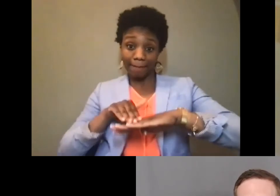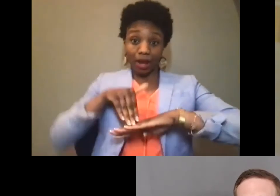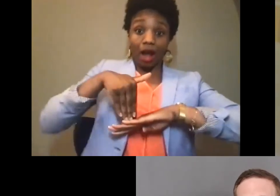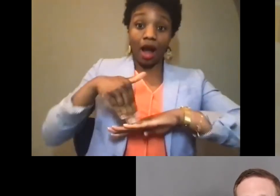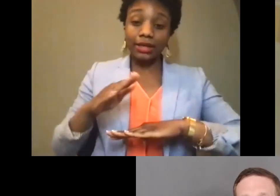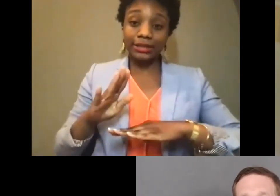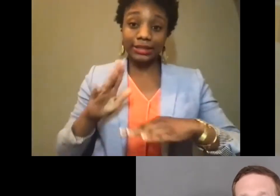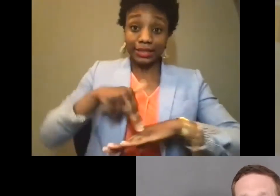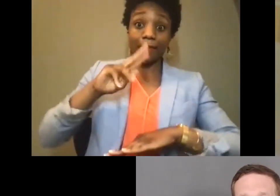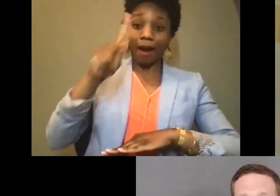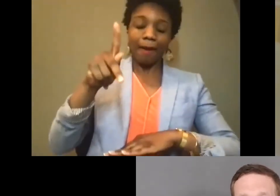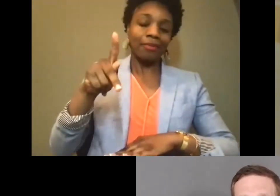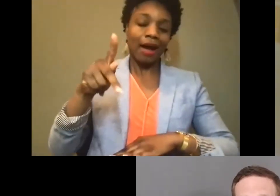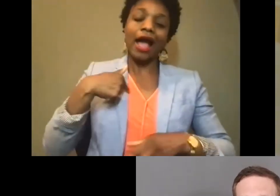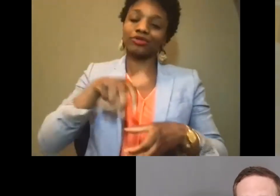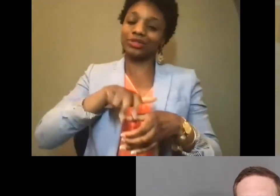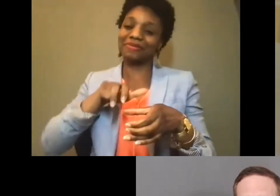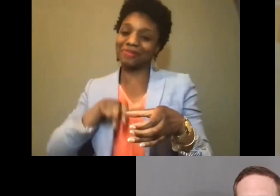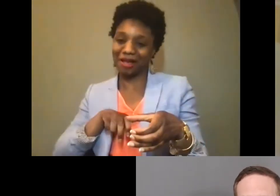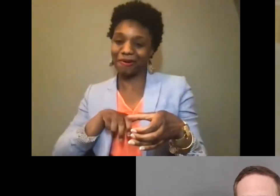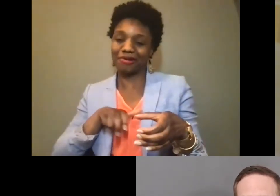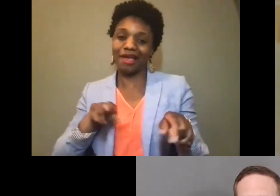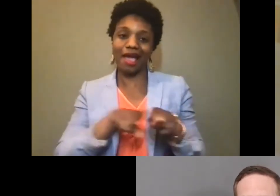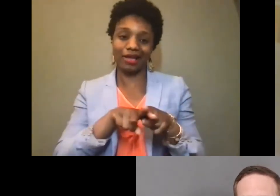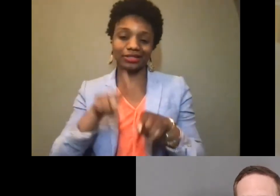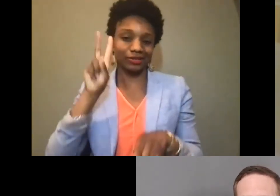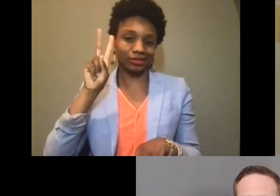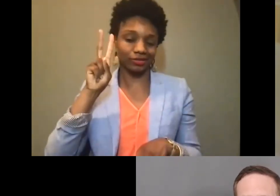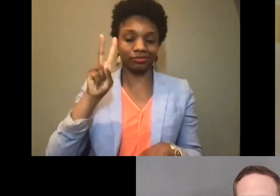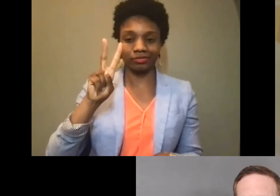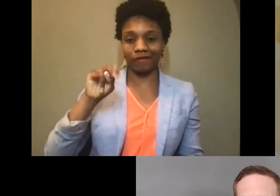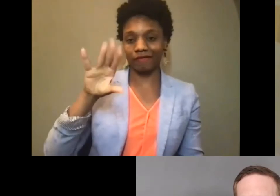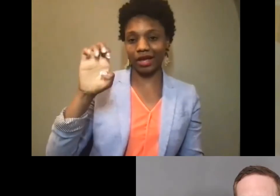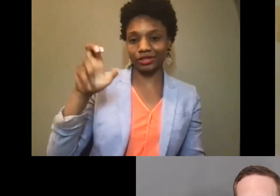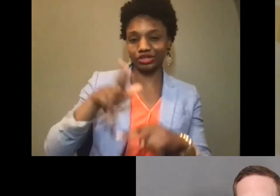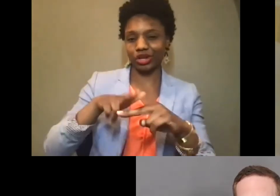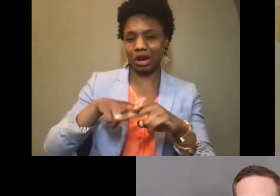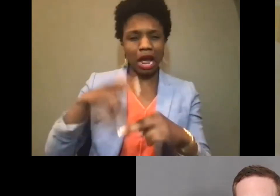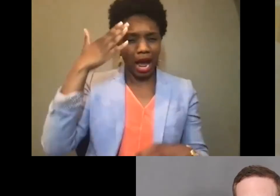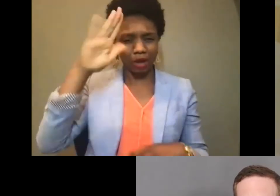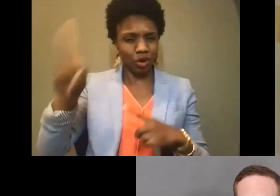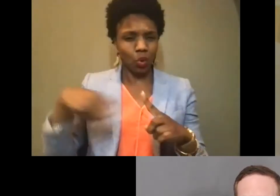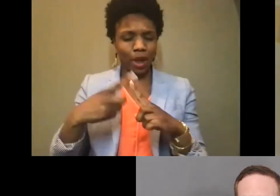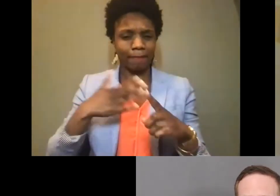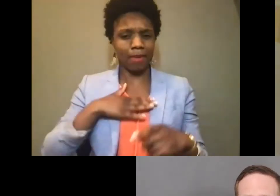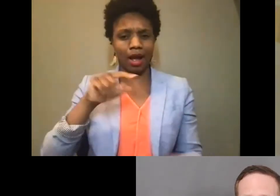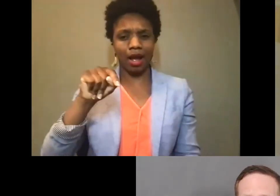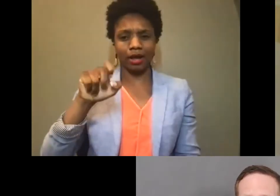chair. And I also think, I don't know when my term is up, but I think this might be a good time for